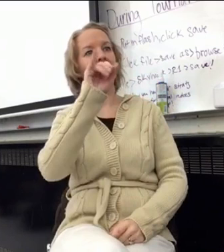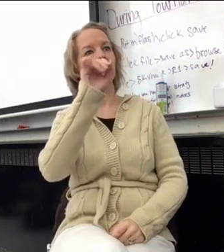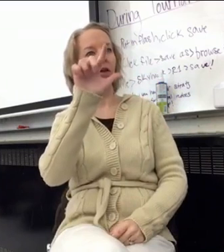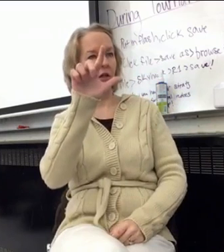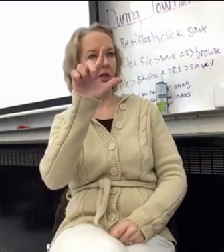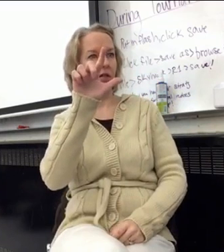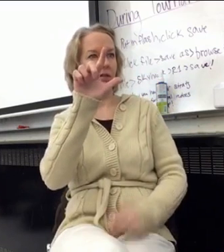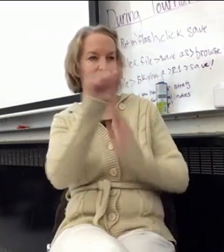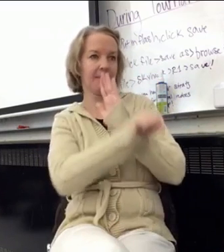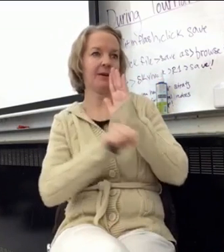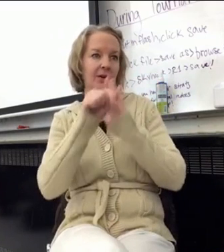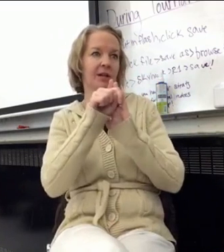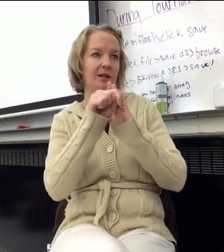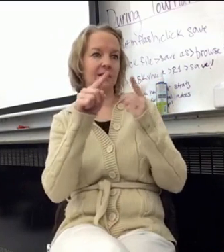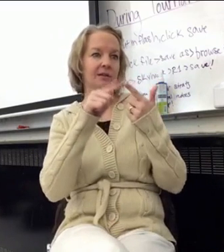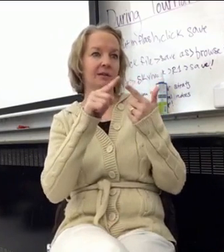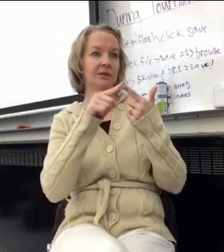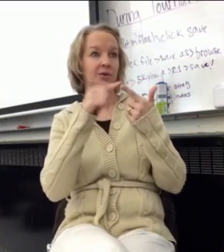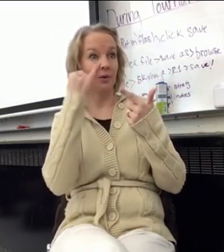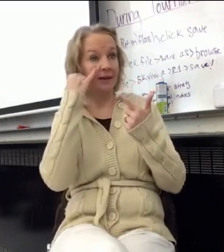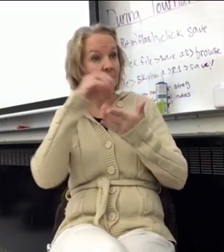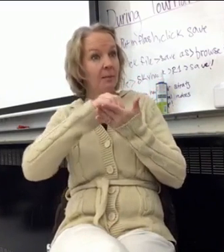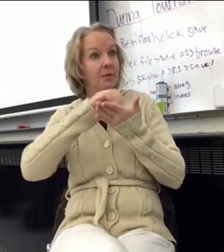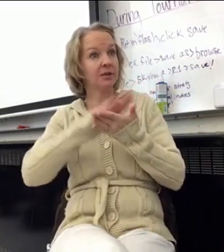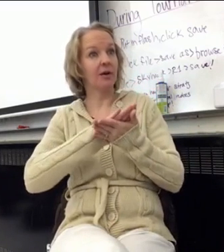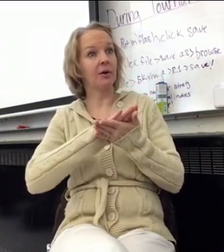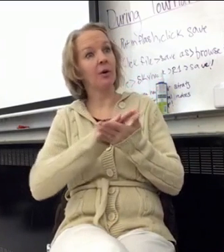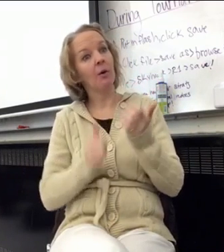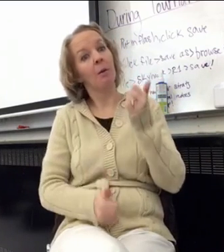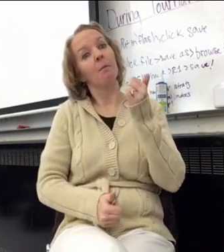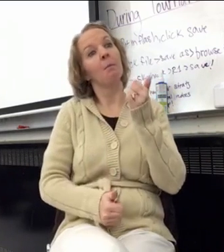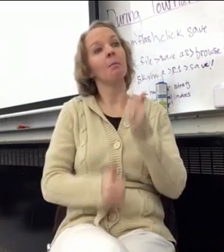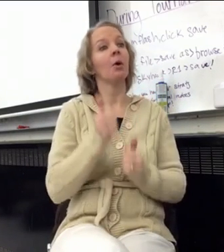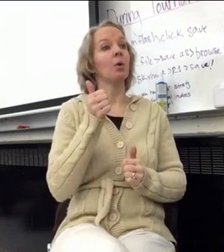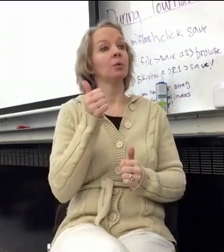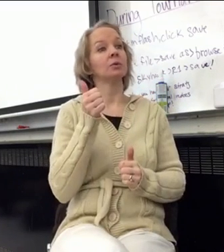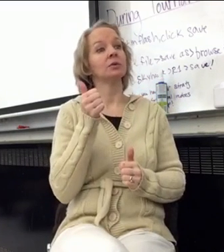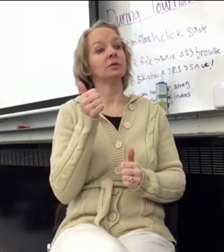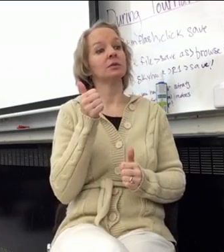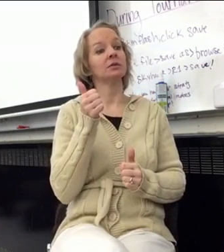Reconstruction. If you will put next to this, most